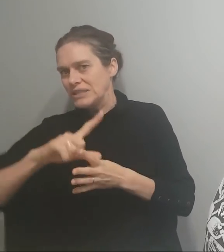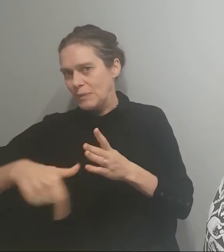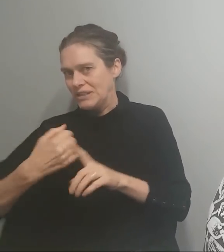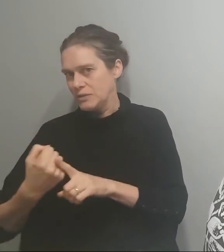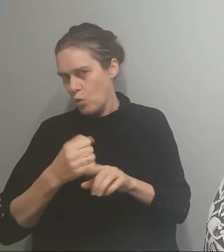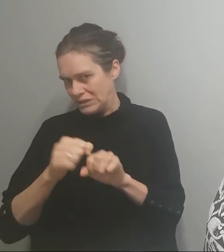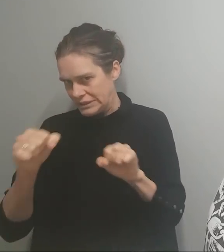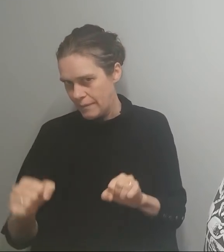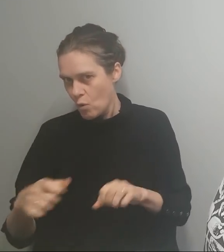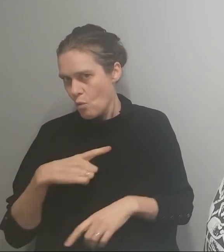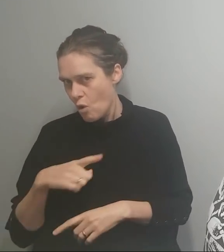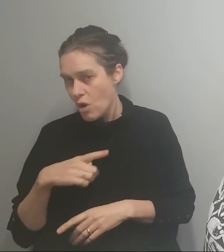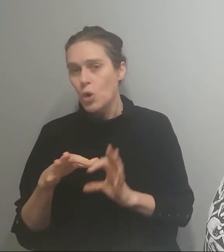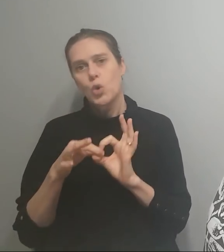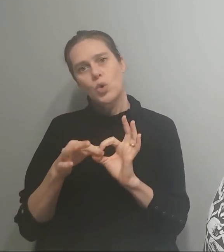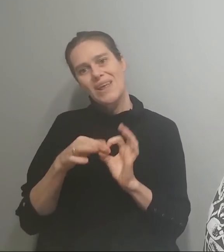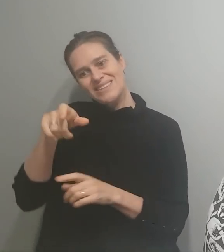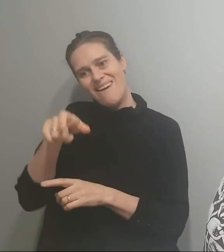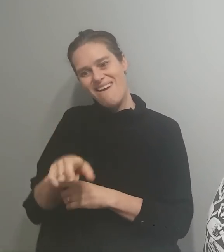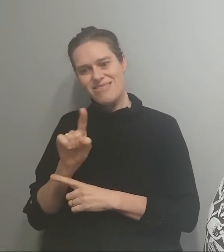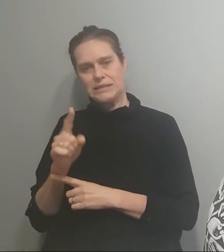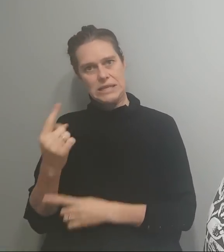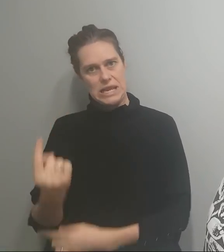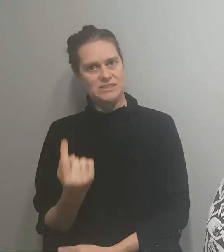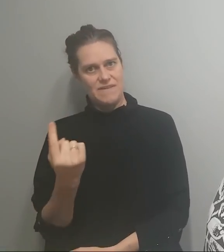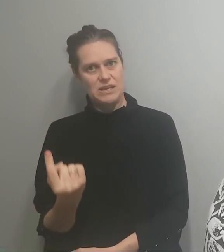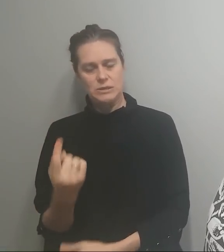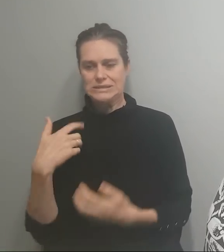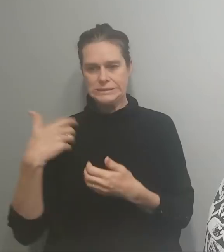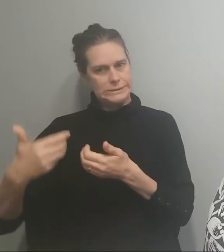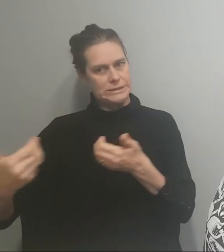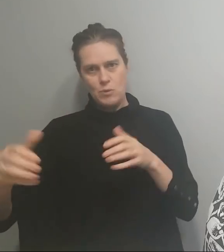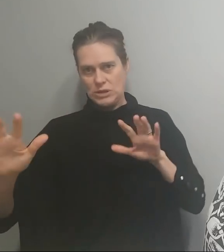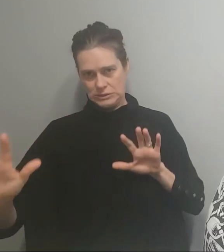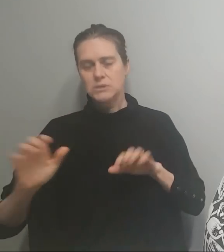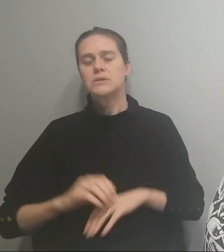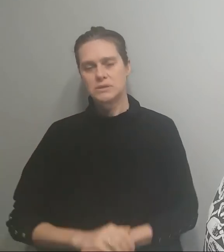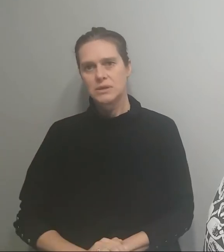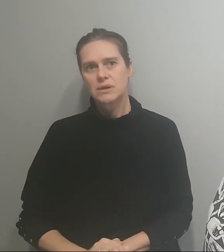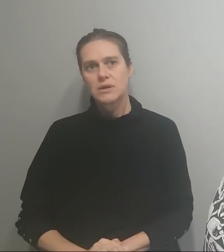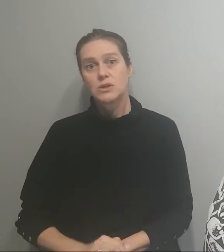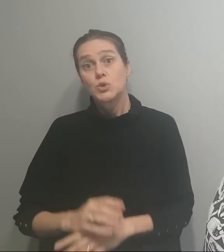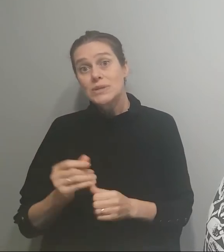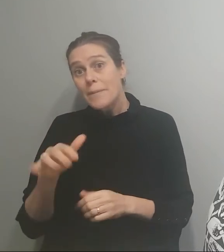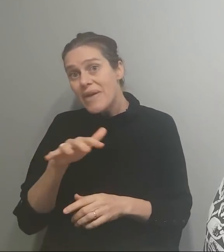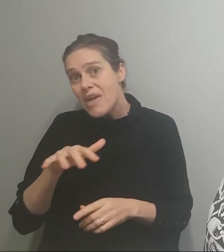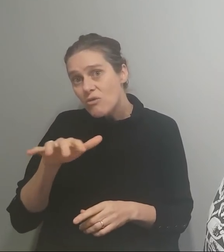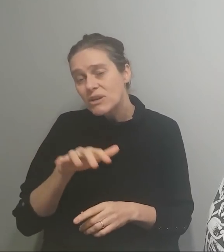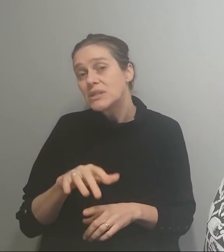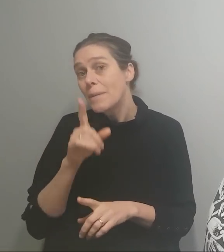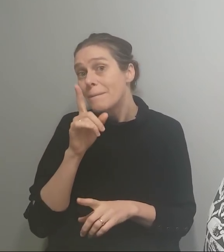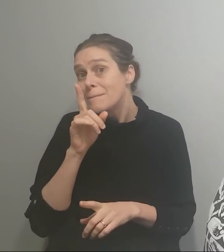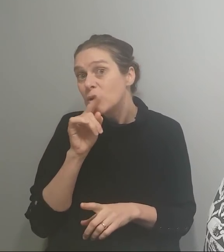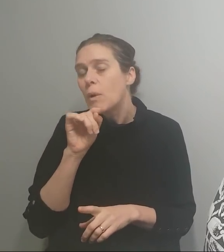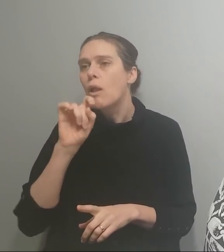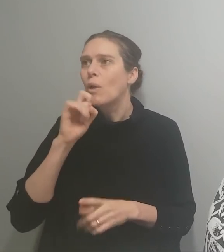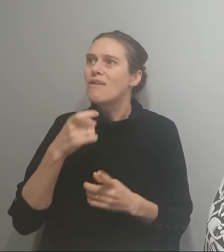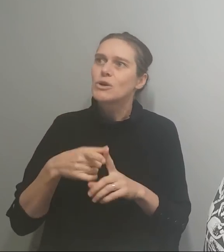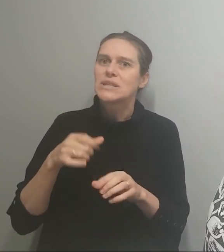the connector role is independent from the provision of disability support services. So some of the areas where we may be looking for a particular